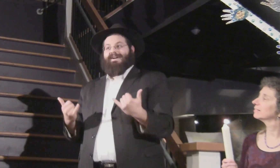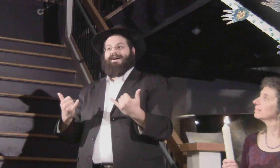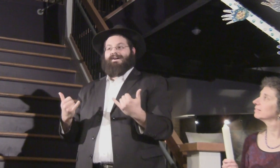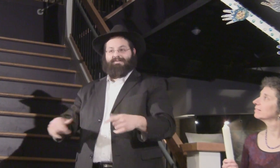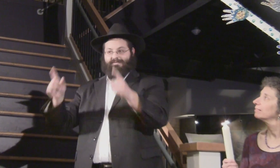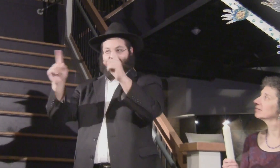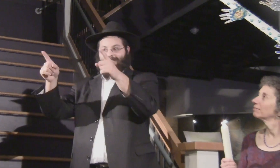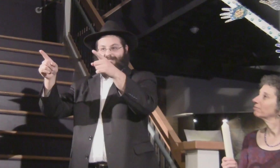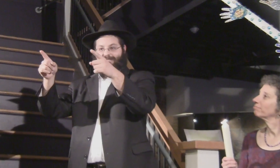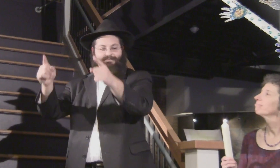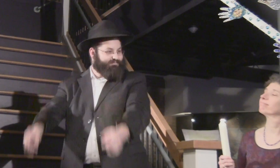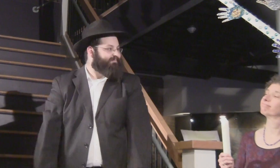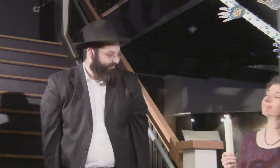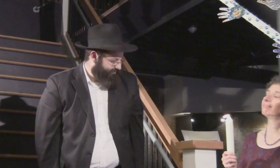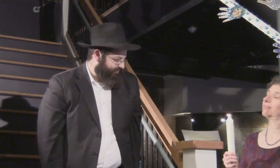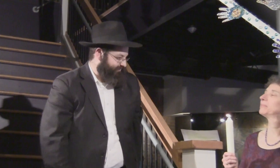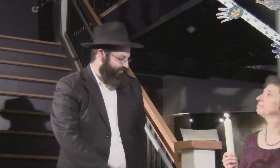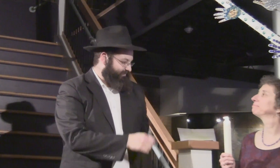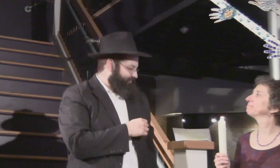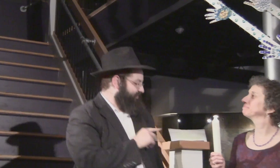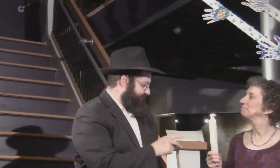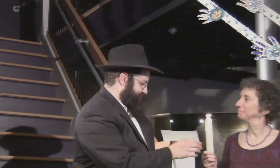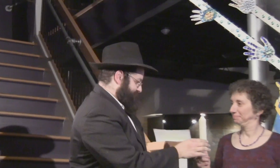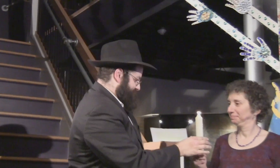b'zman hazeh. Amen.